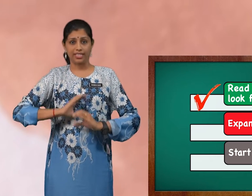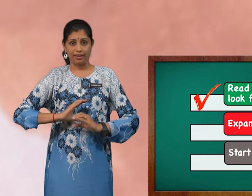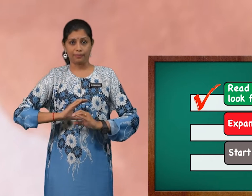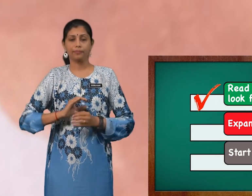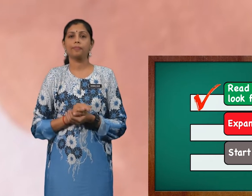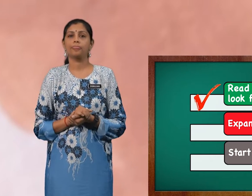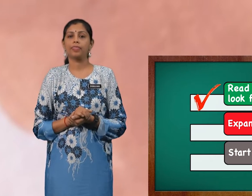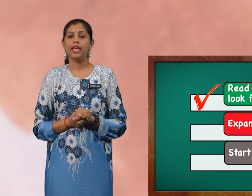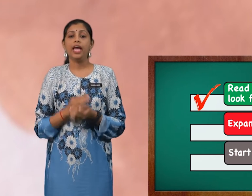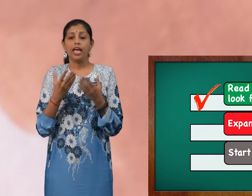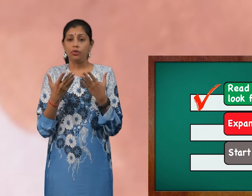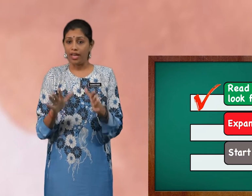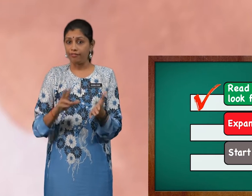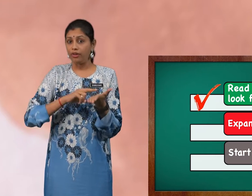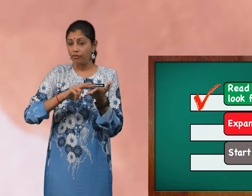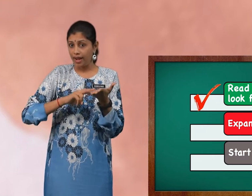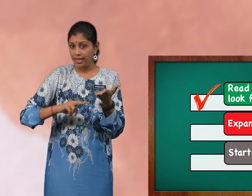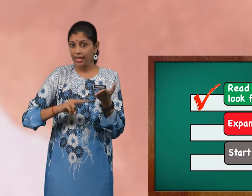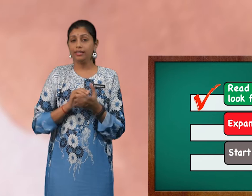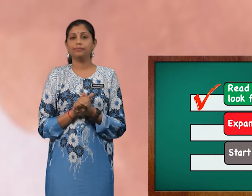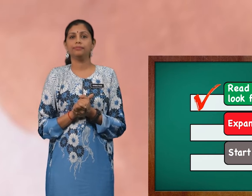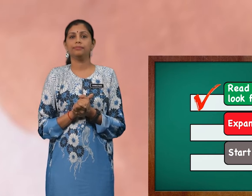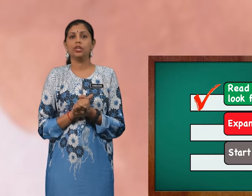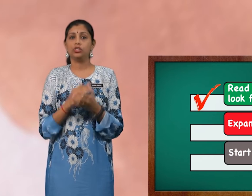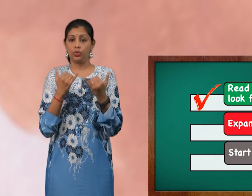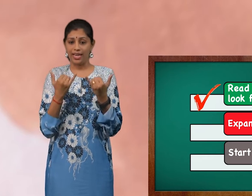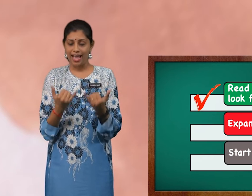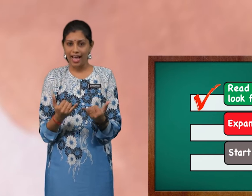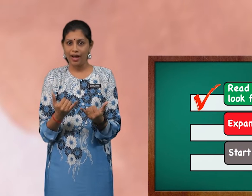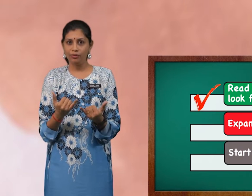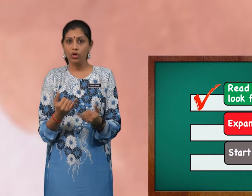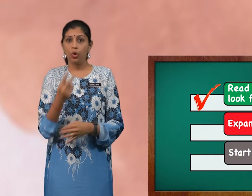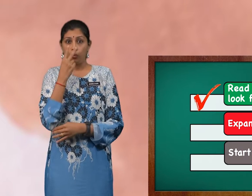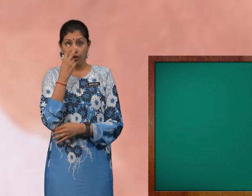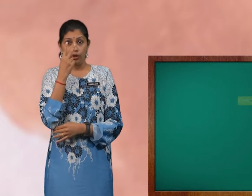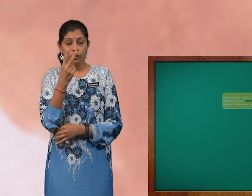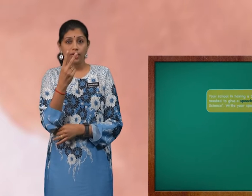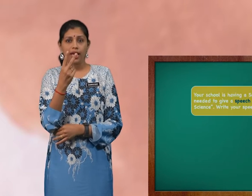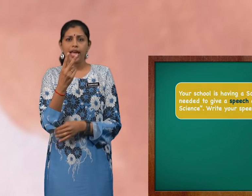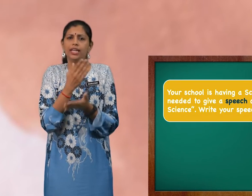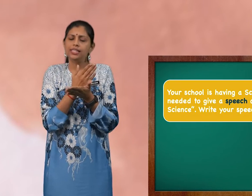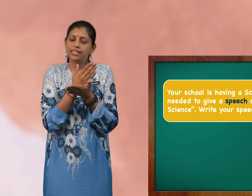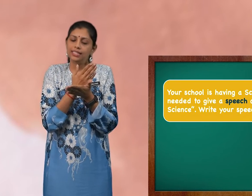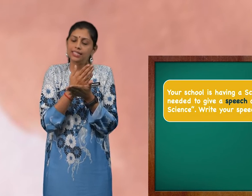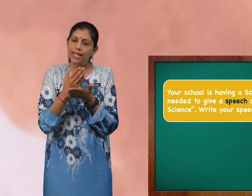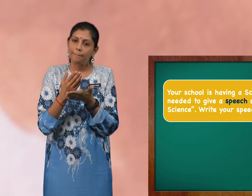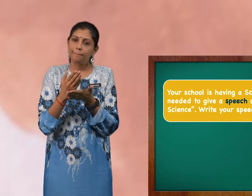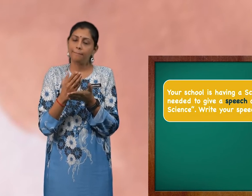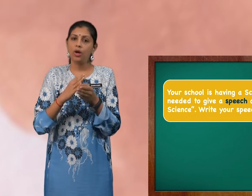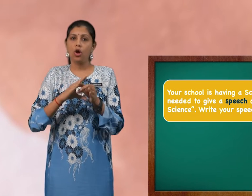content. Have read it? So now look at some